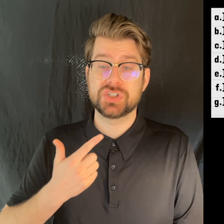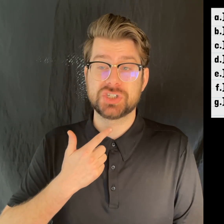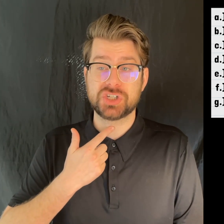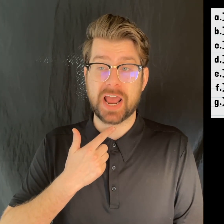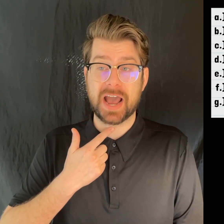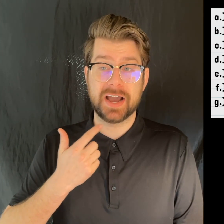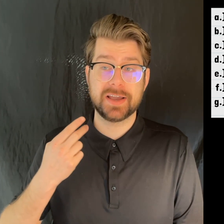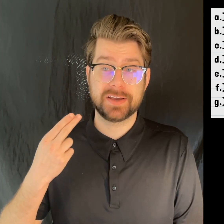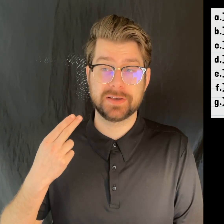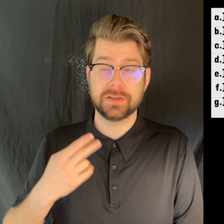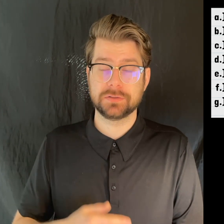shack,